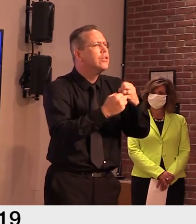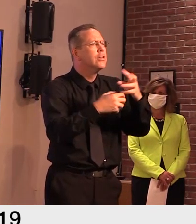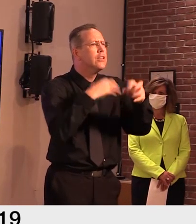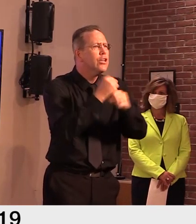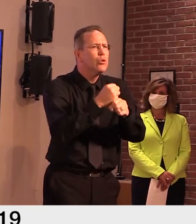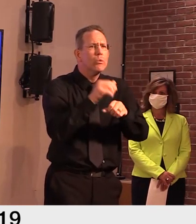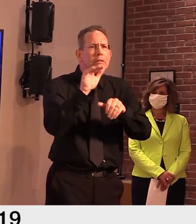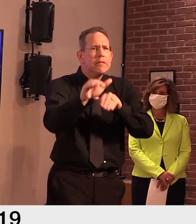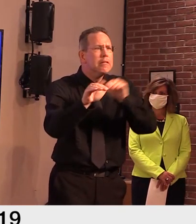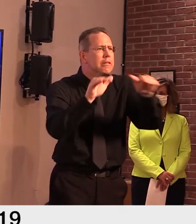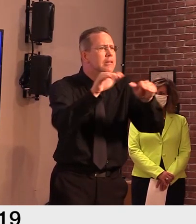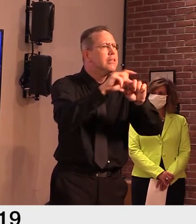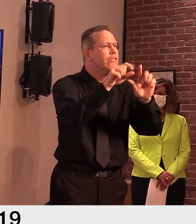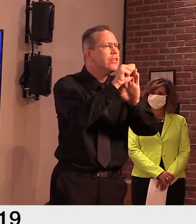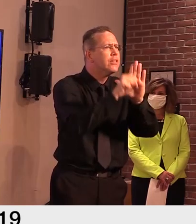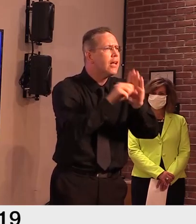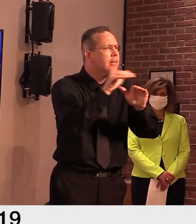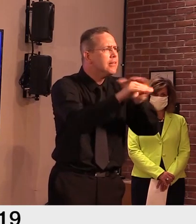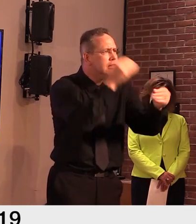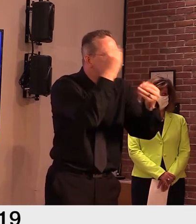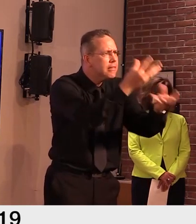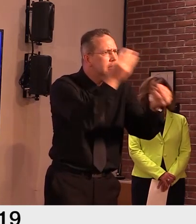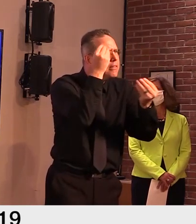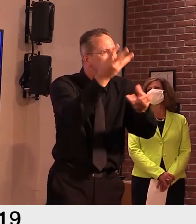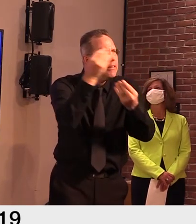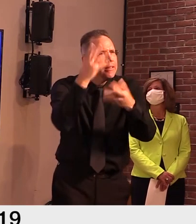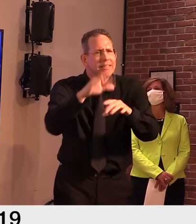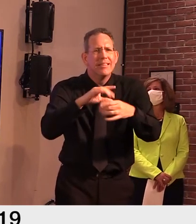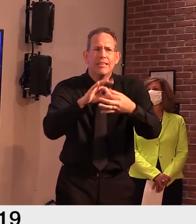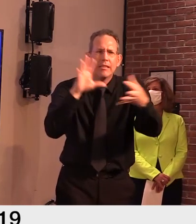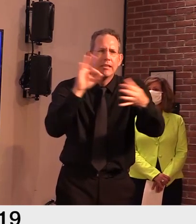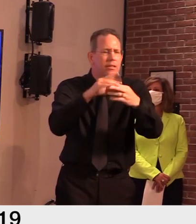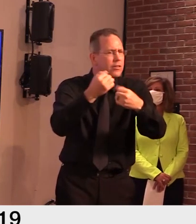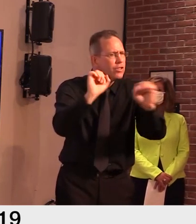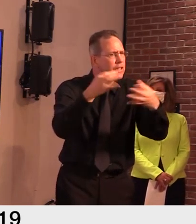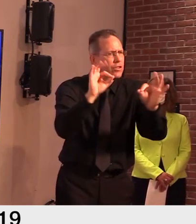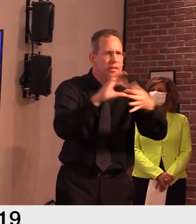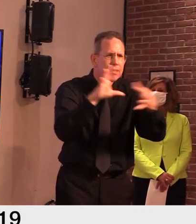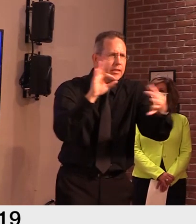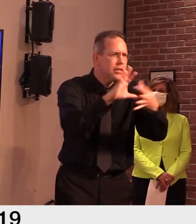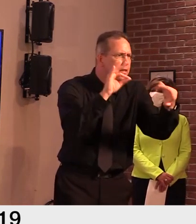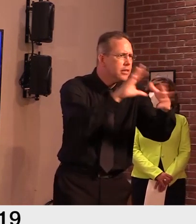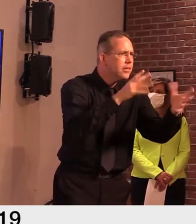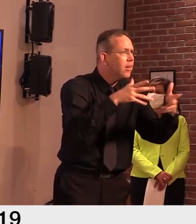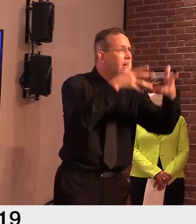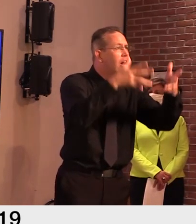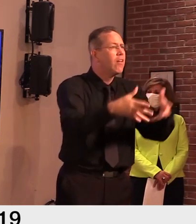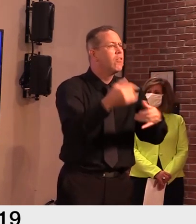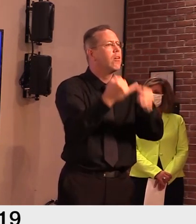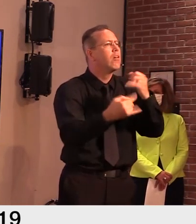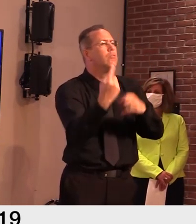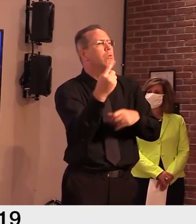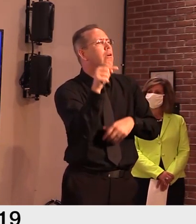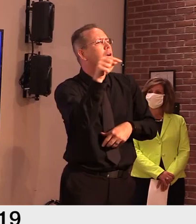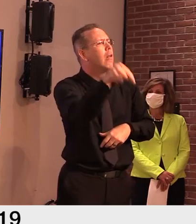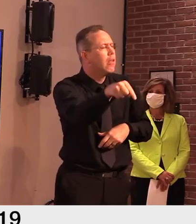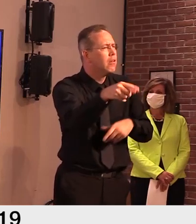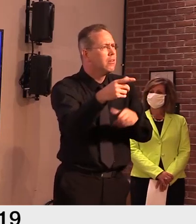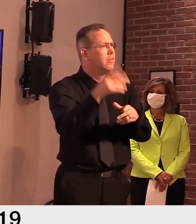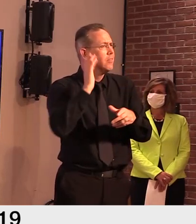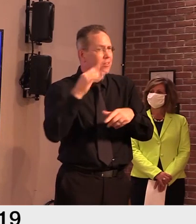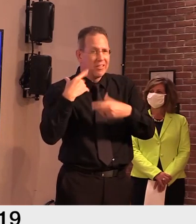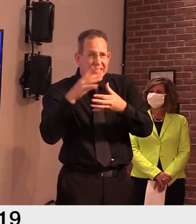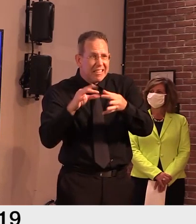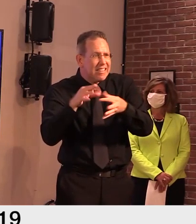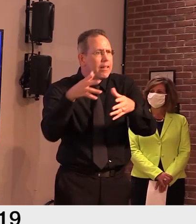truly just the first step. The implementation of it took years. And frankly, we